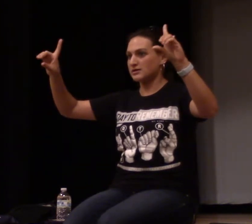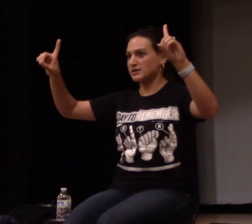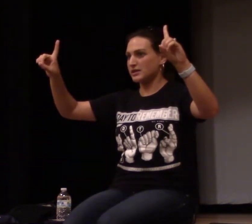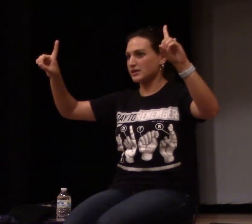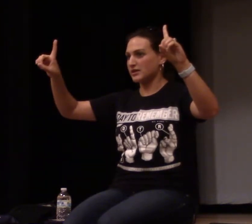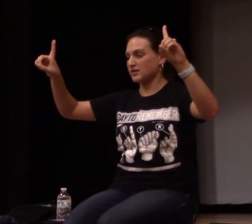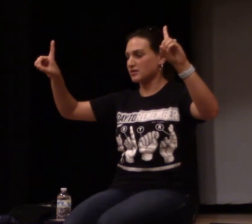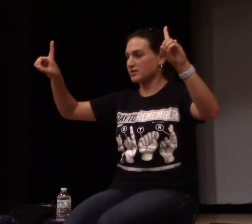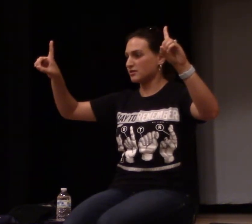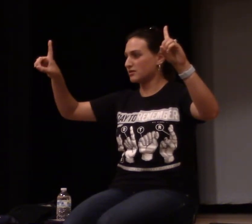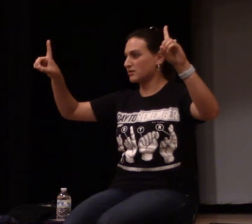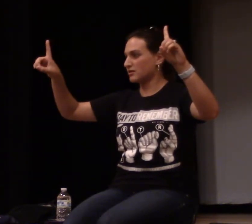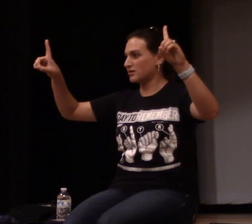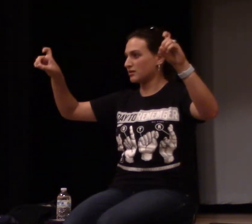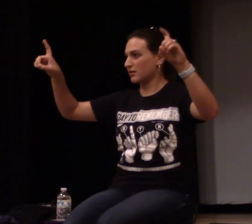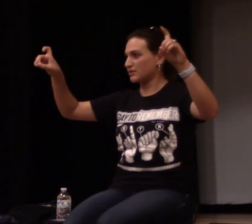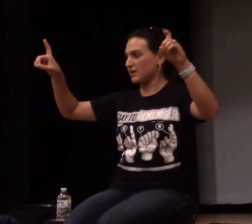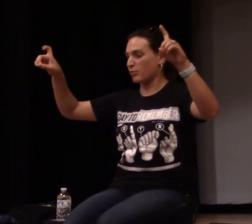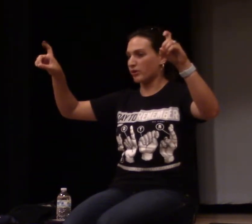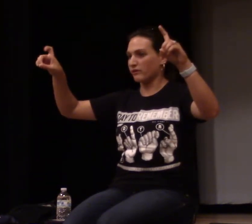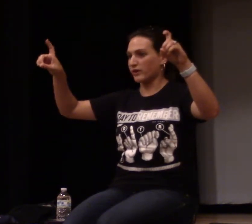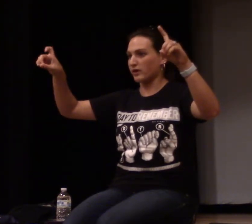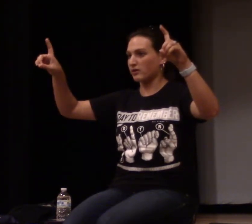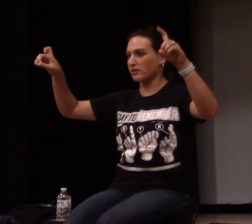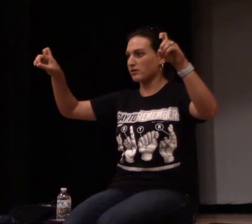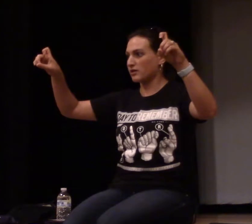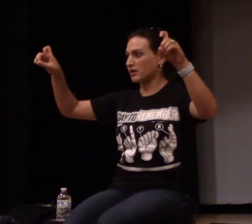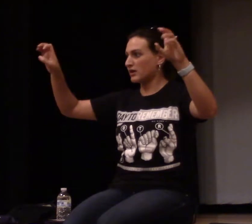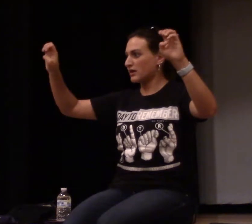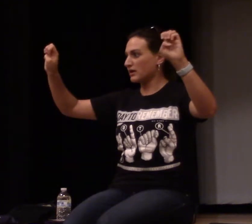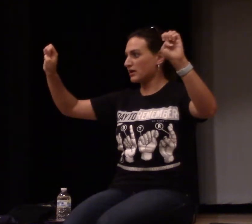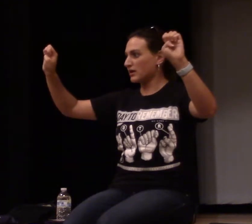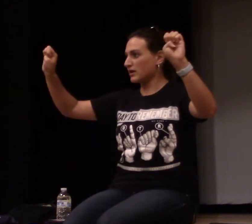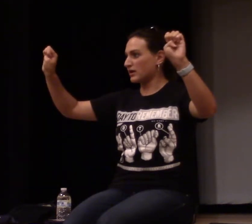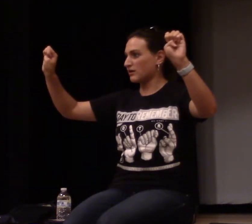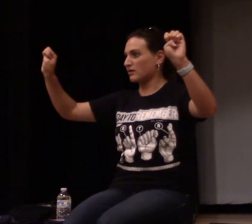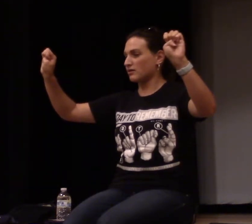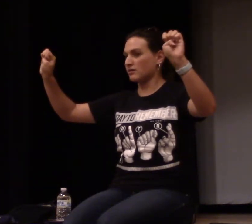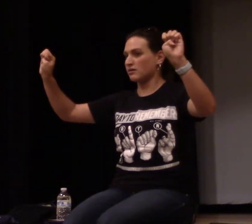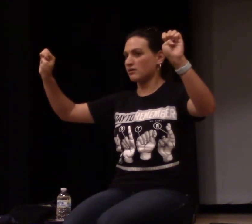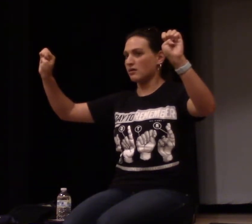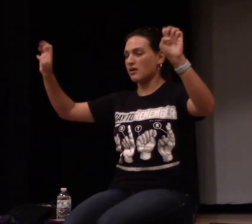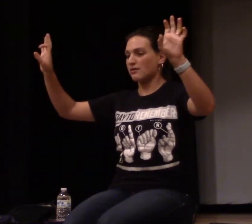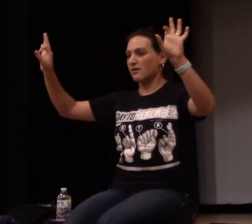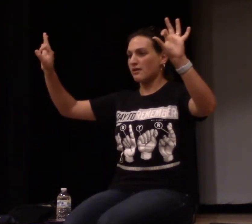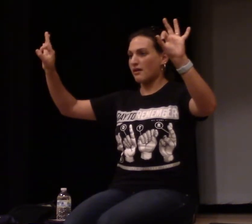D, what was that pointer finger? E, F,